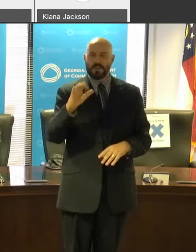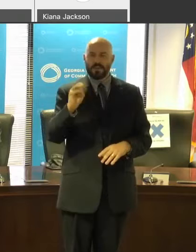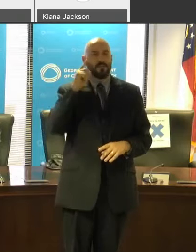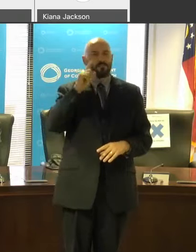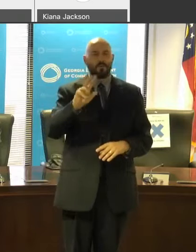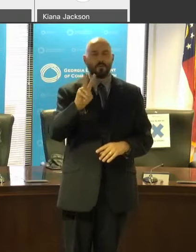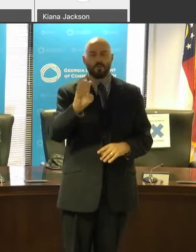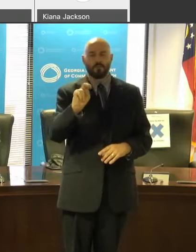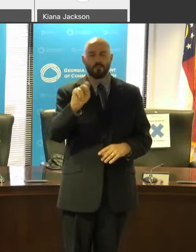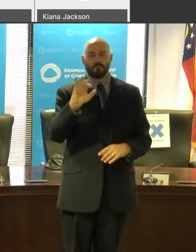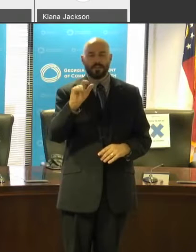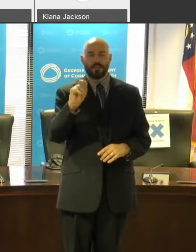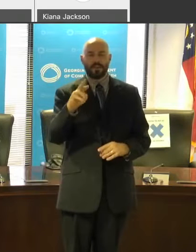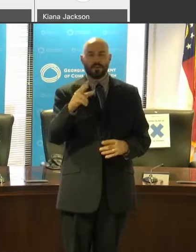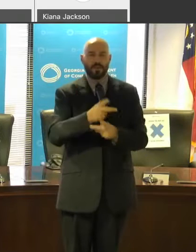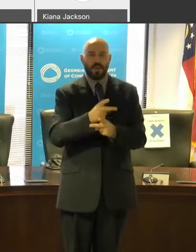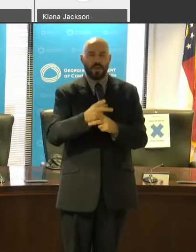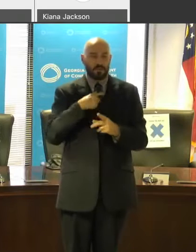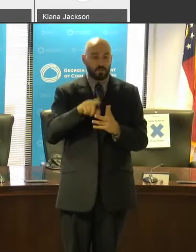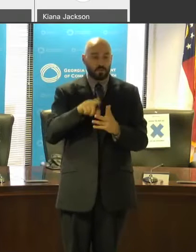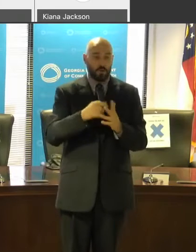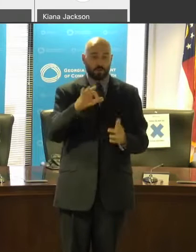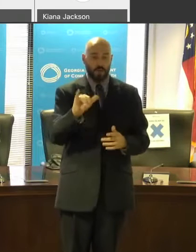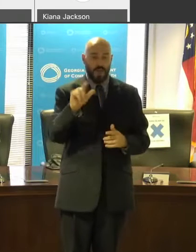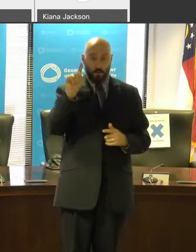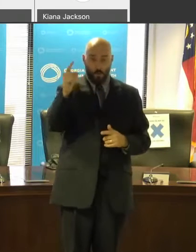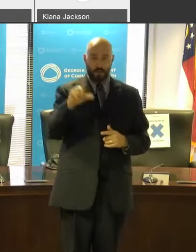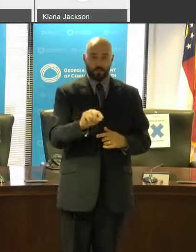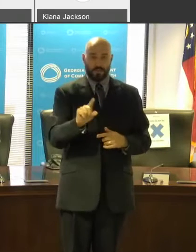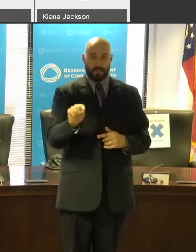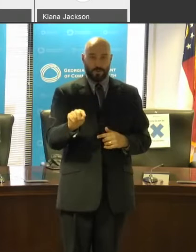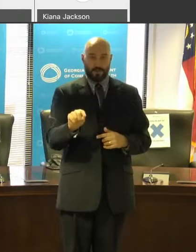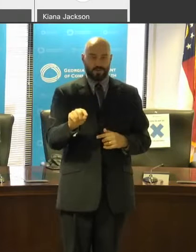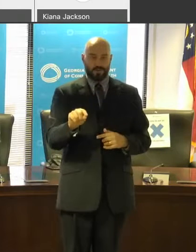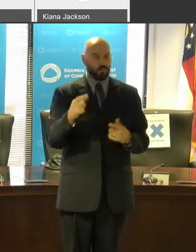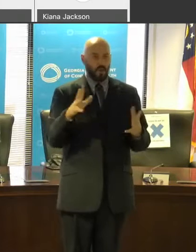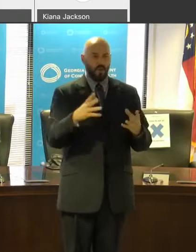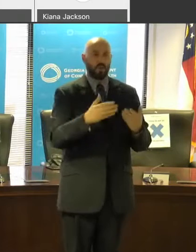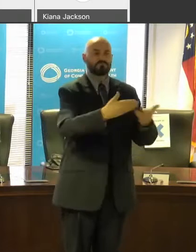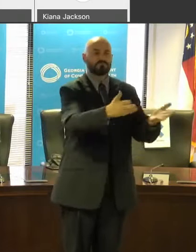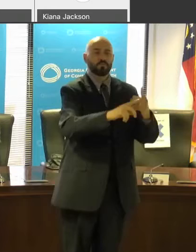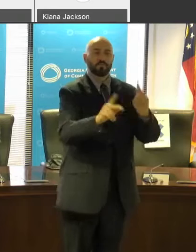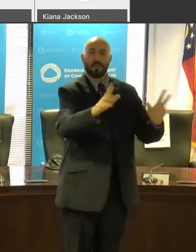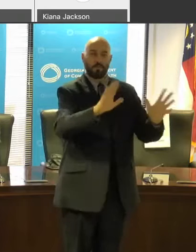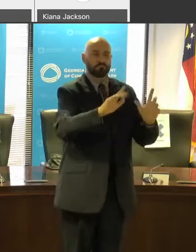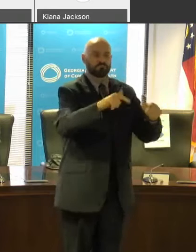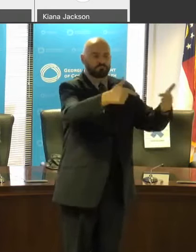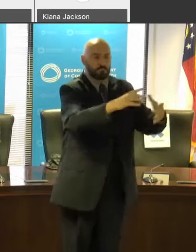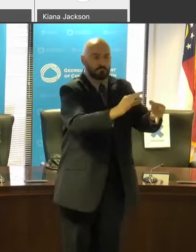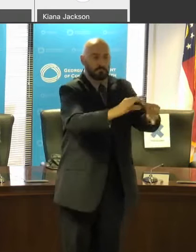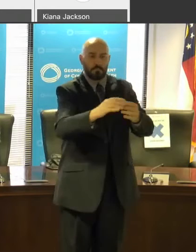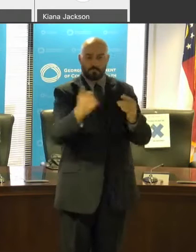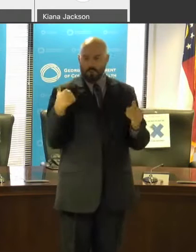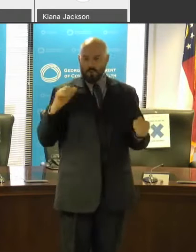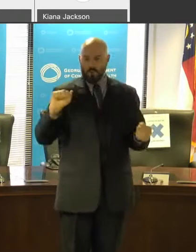1, 2020. Public comments were held on August 18, 2020, and written comments were due on